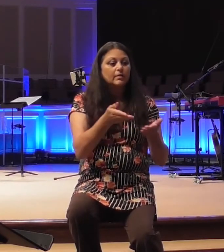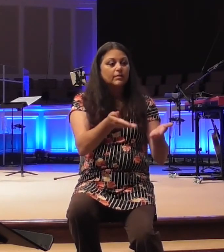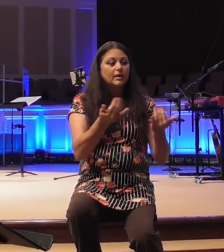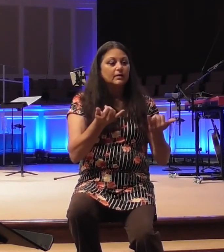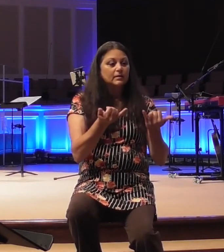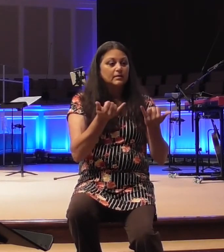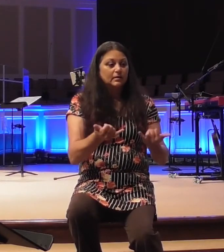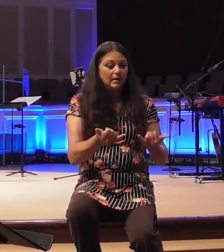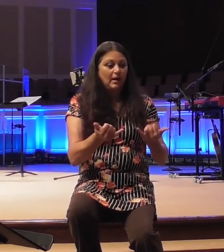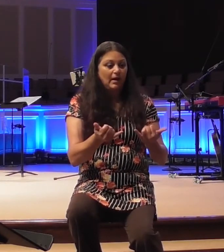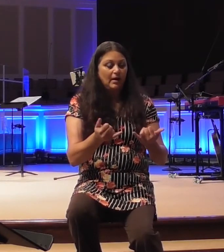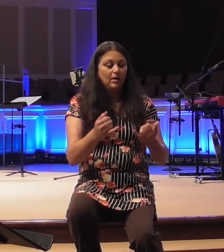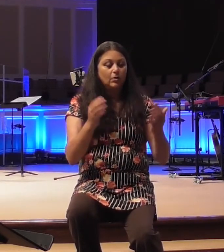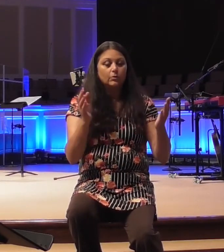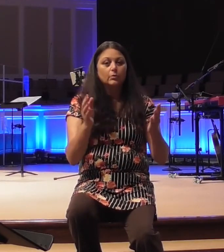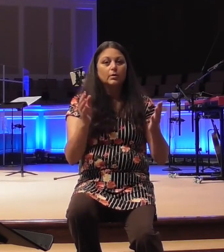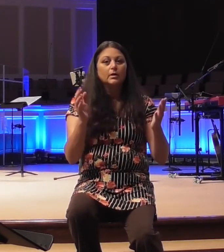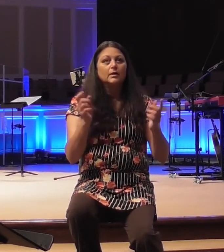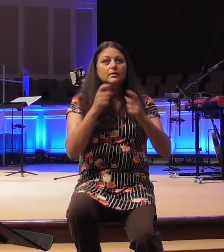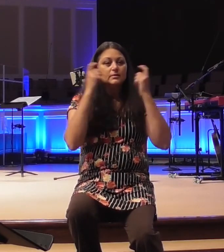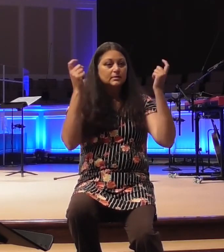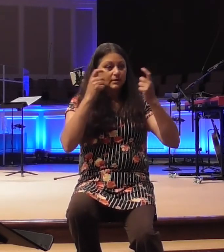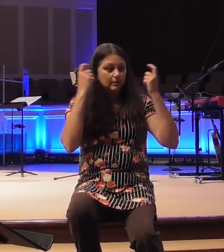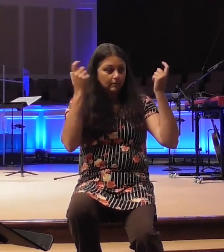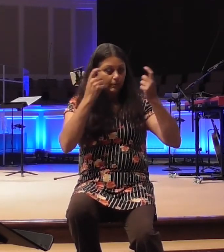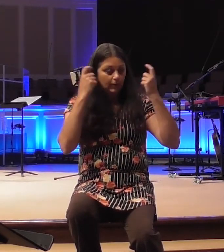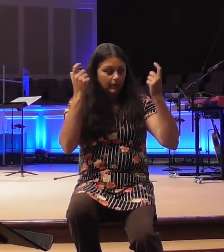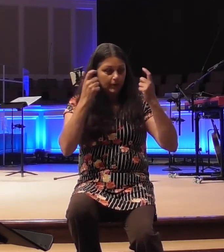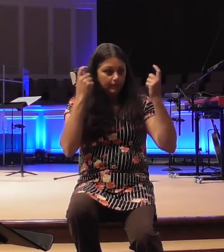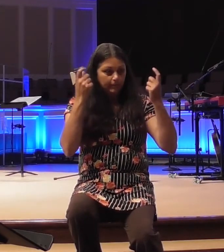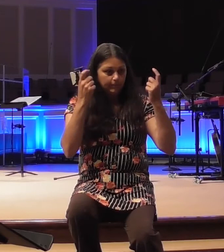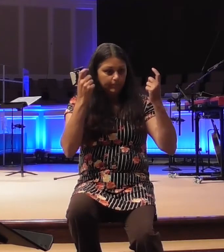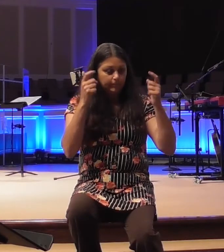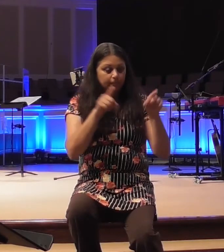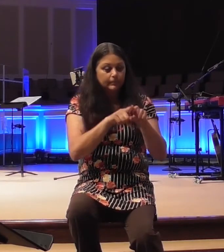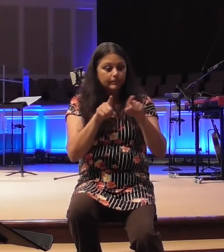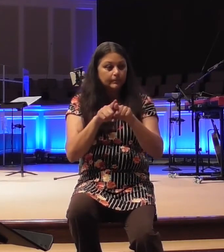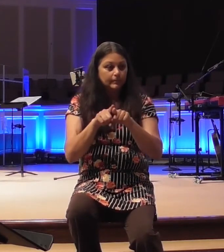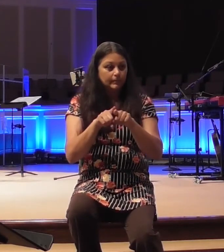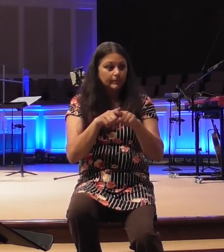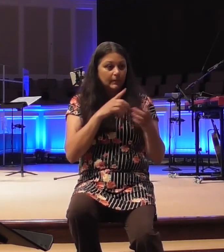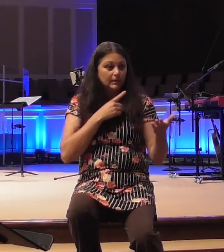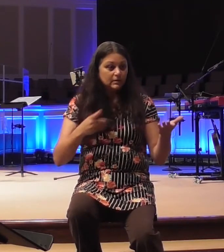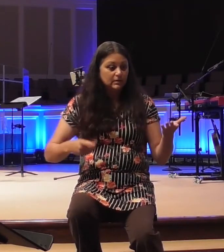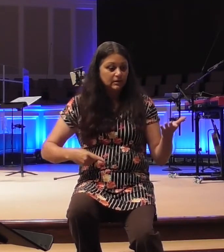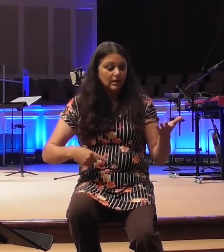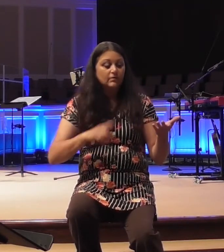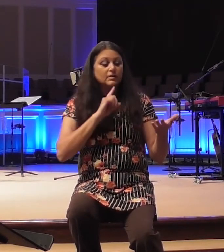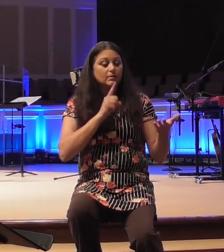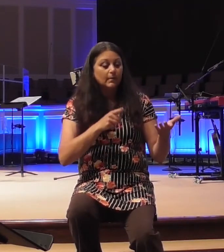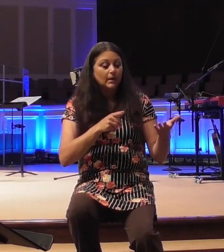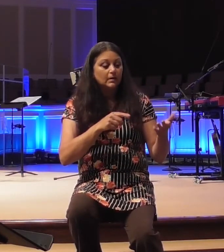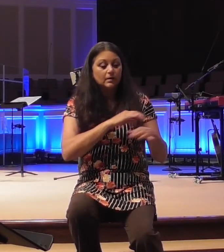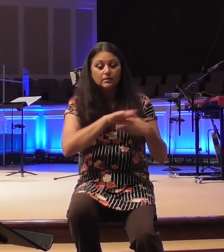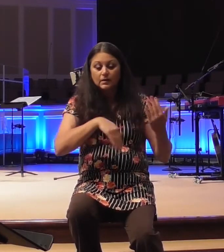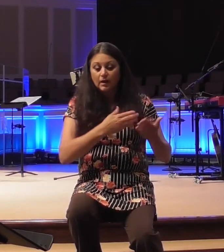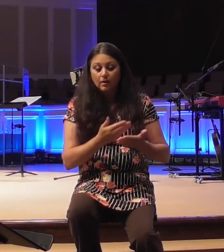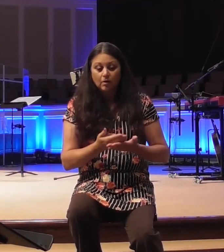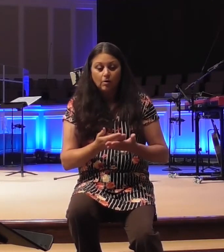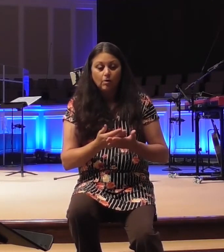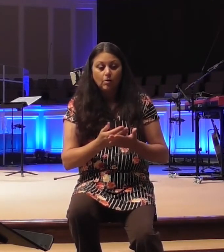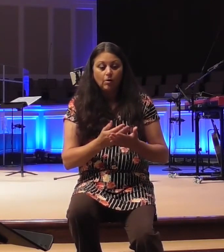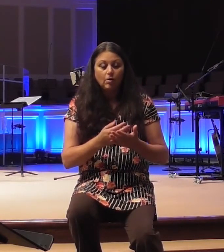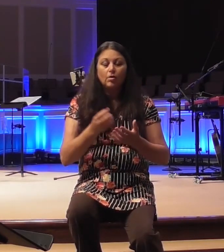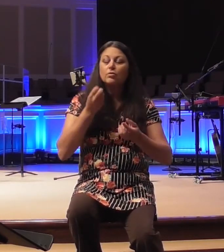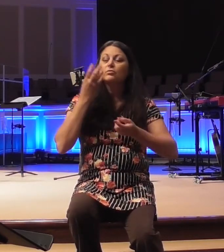Booths. As it was written, and as David commanded them, they sang songs of worship. And you remember